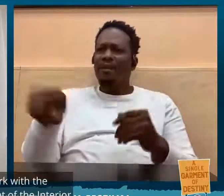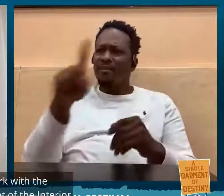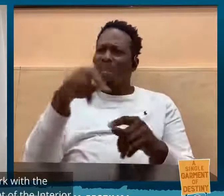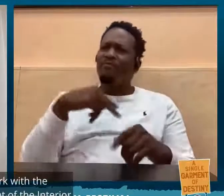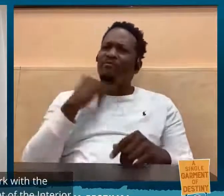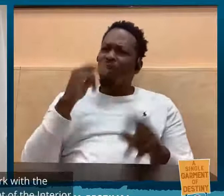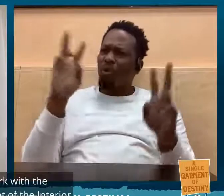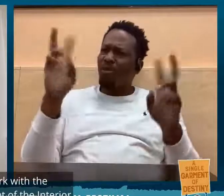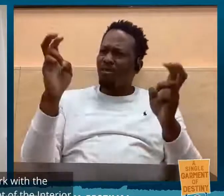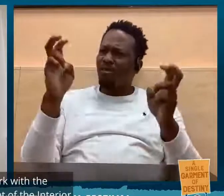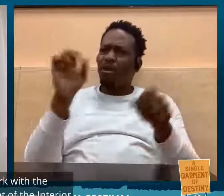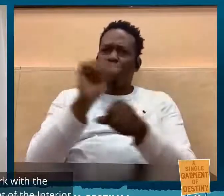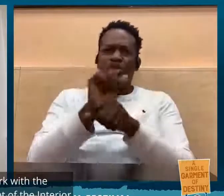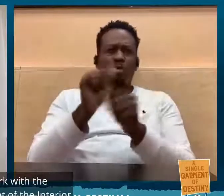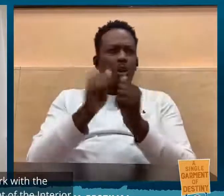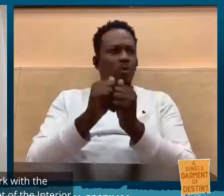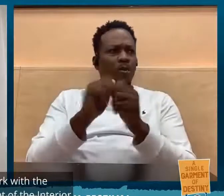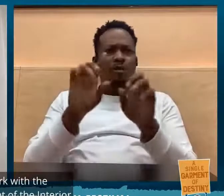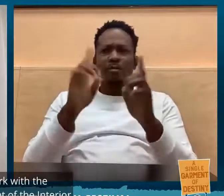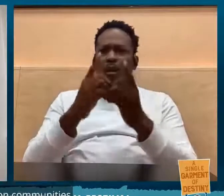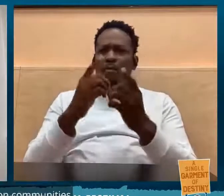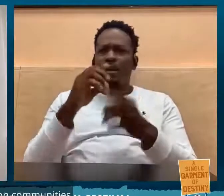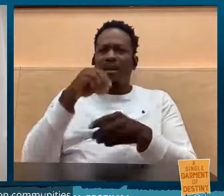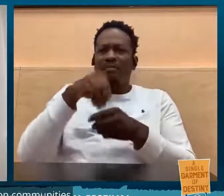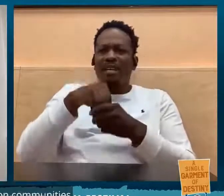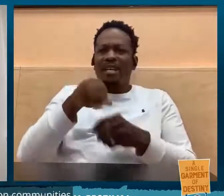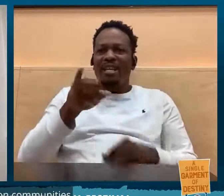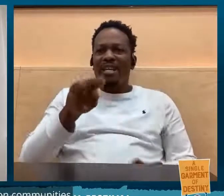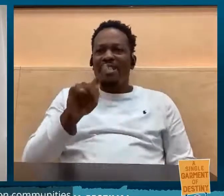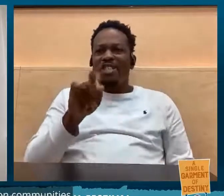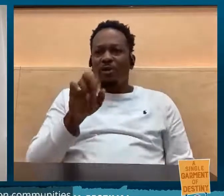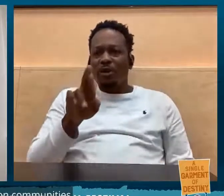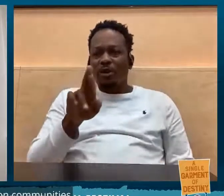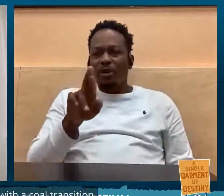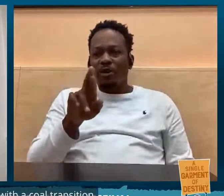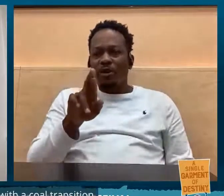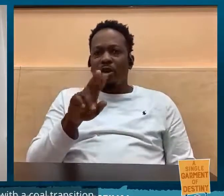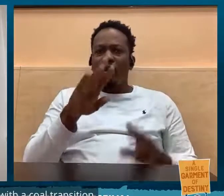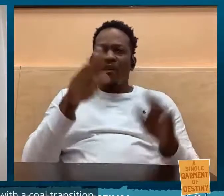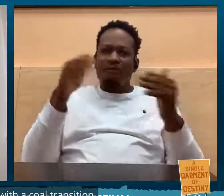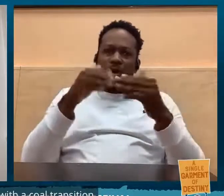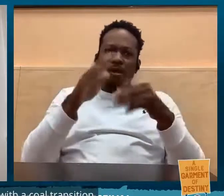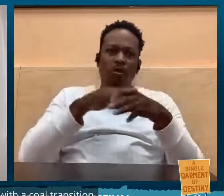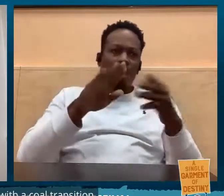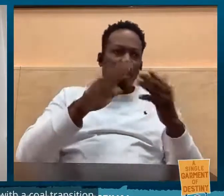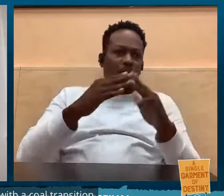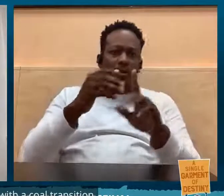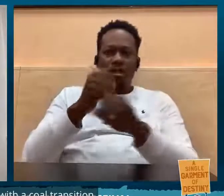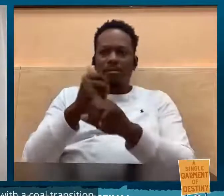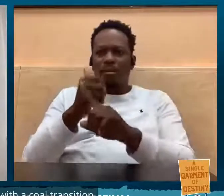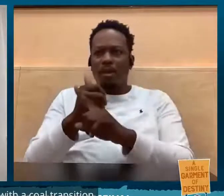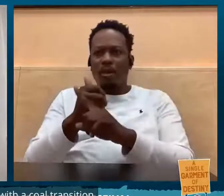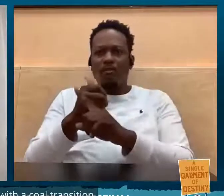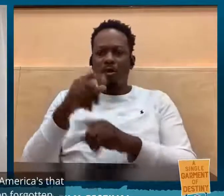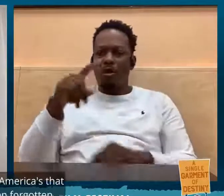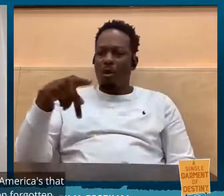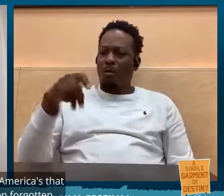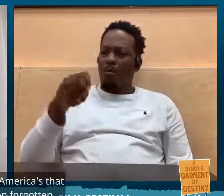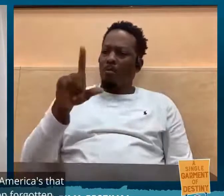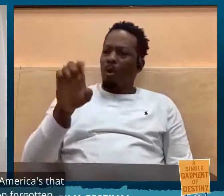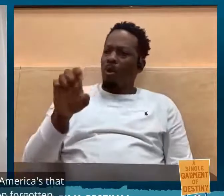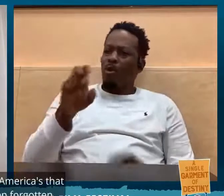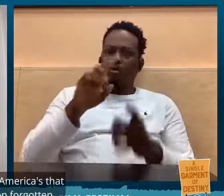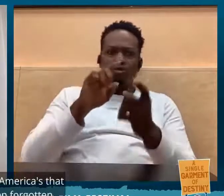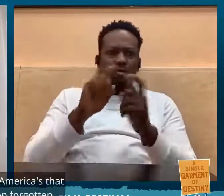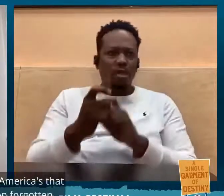to work with the Department of the Interior and focus on communities that are dealing with a coal transition, the